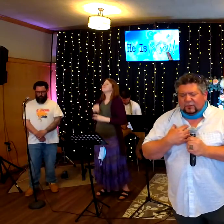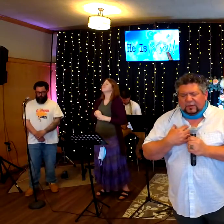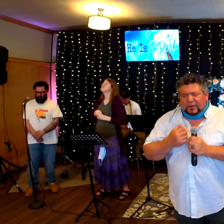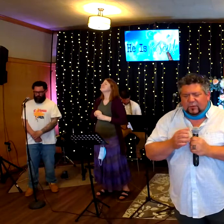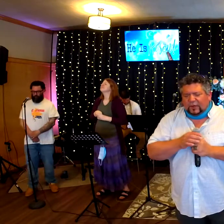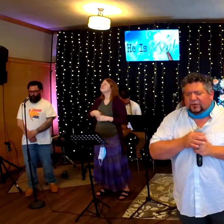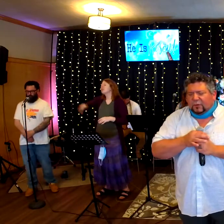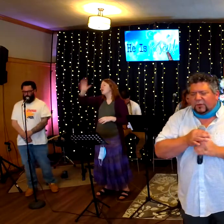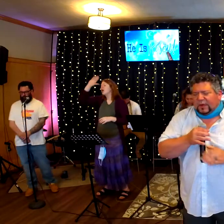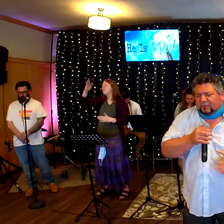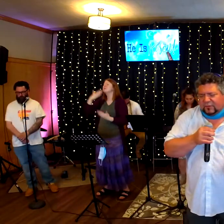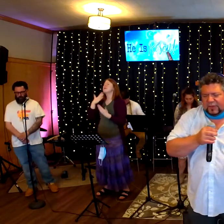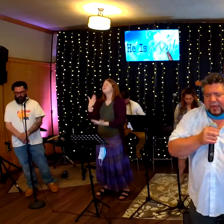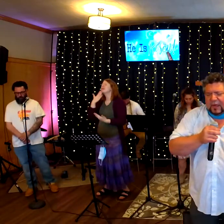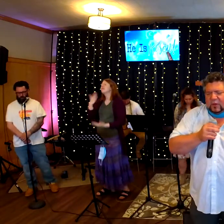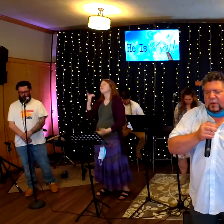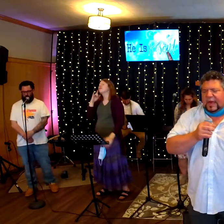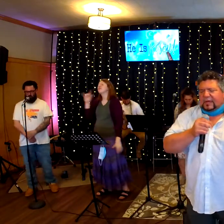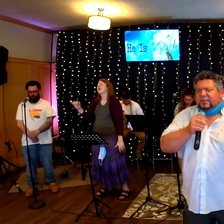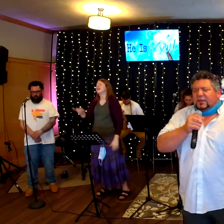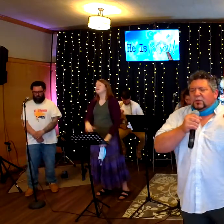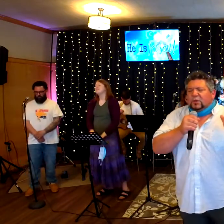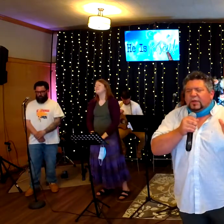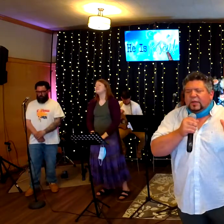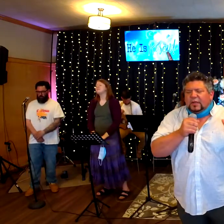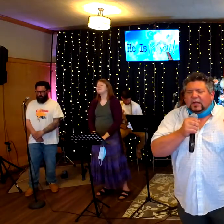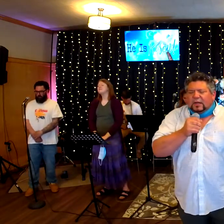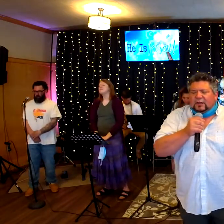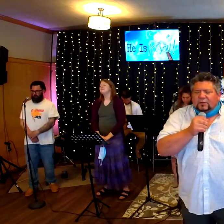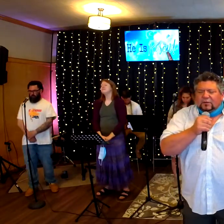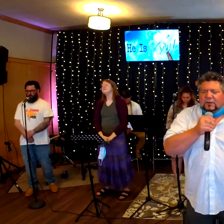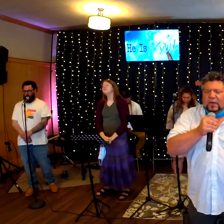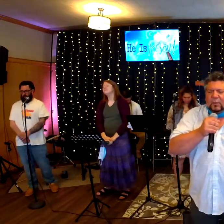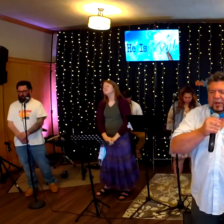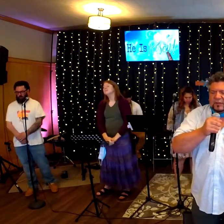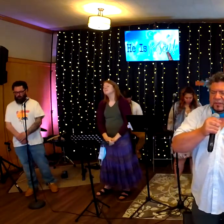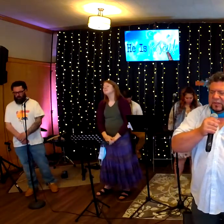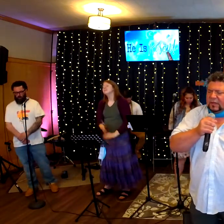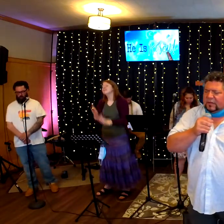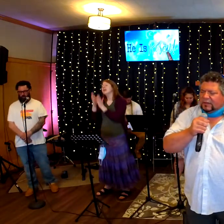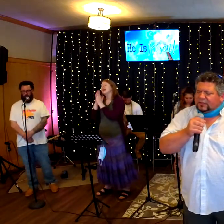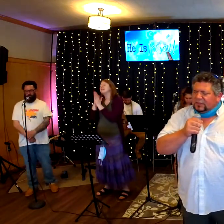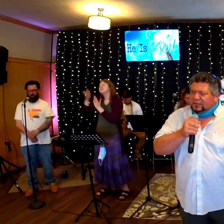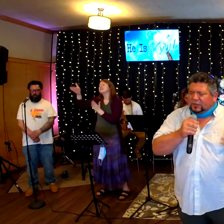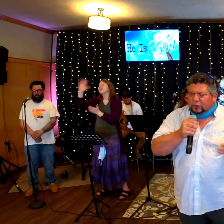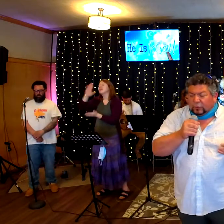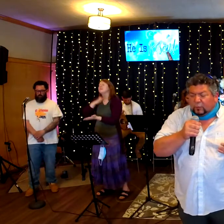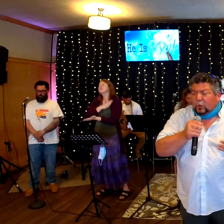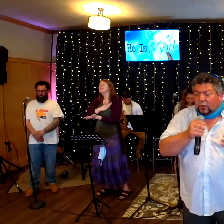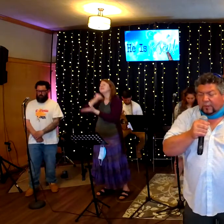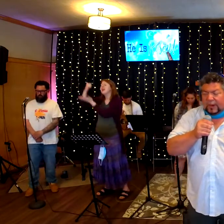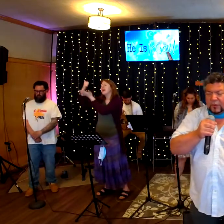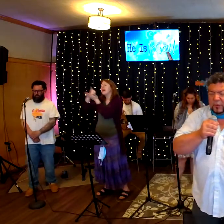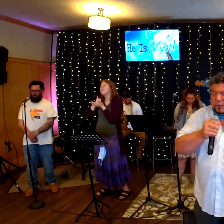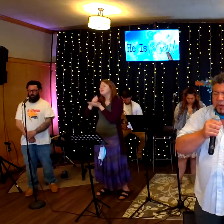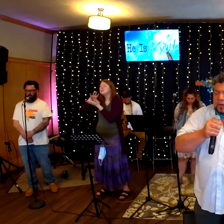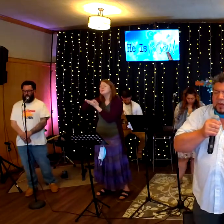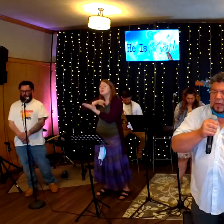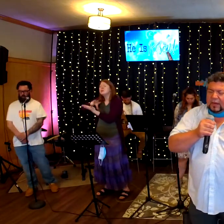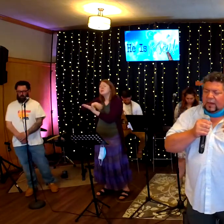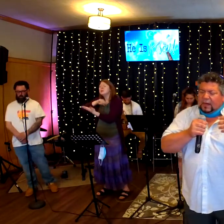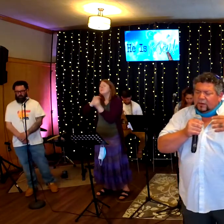lives, Lord. And we are so thankful for that. We ask that you would help us to learn more about